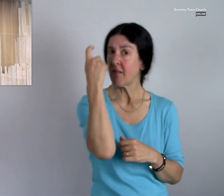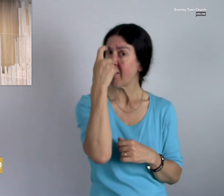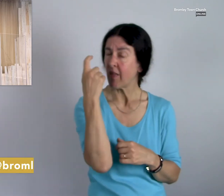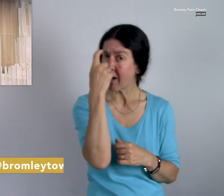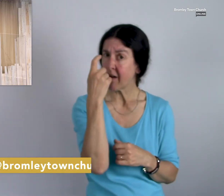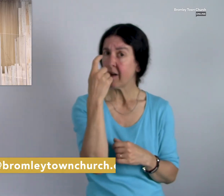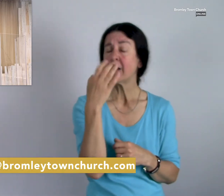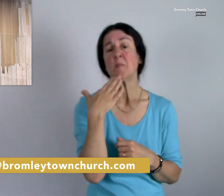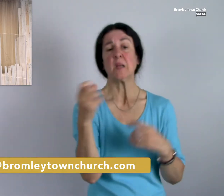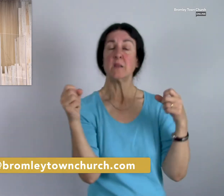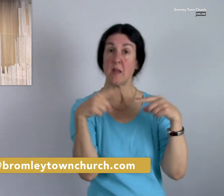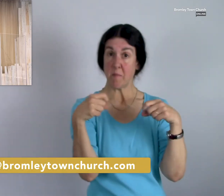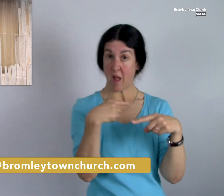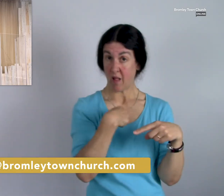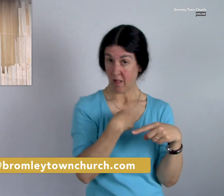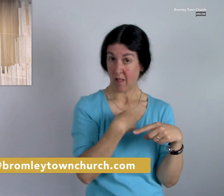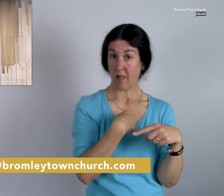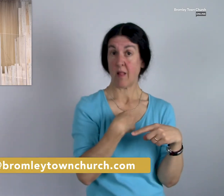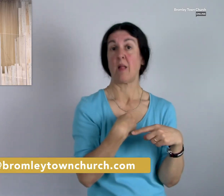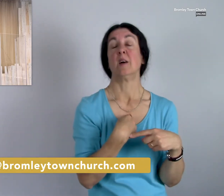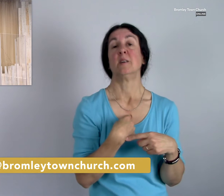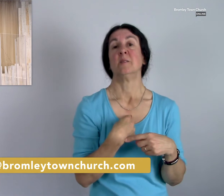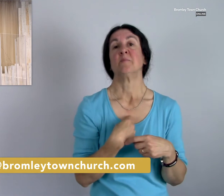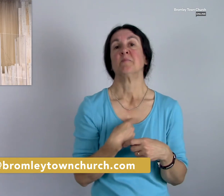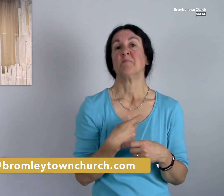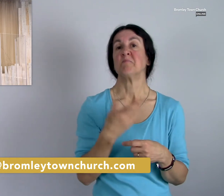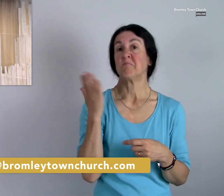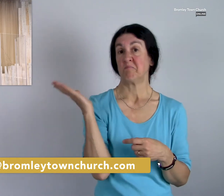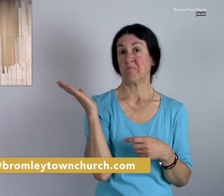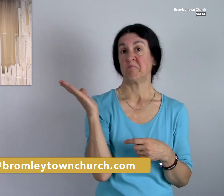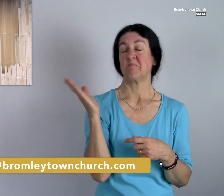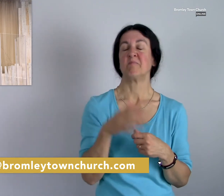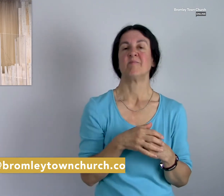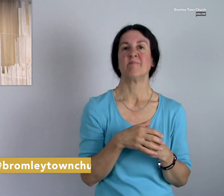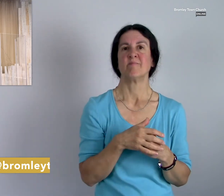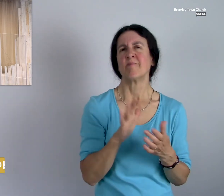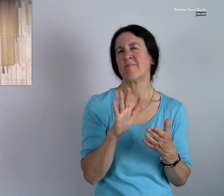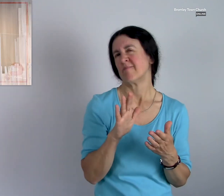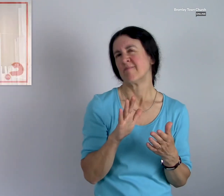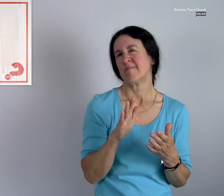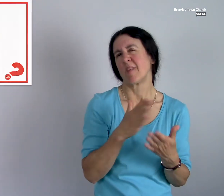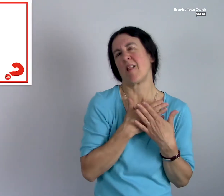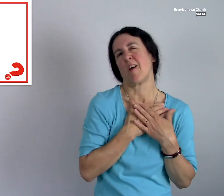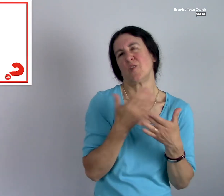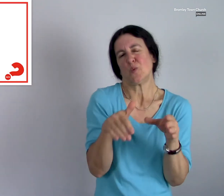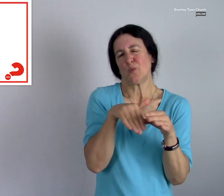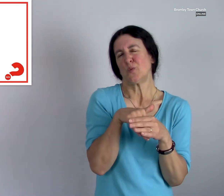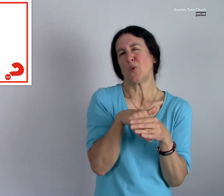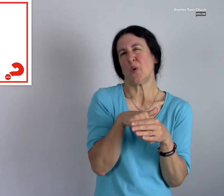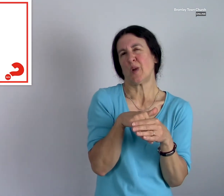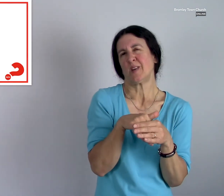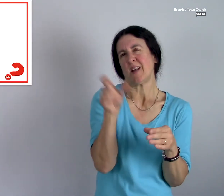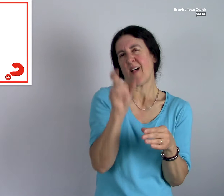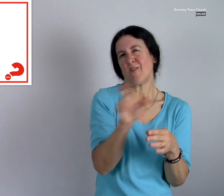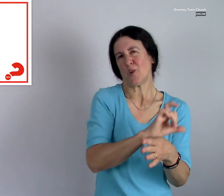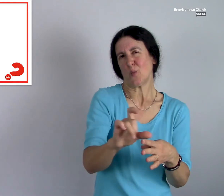Do email me, clive@bromleytownchurch.com, if you want to join, and we'd love you to be part of our online